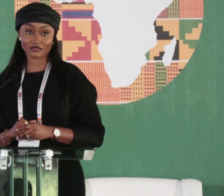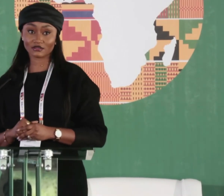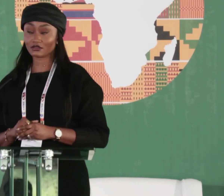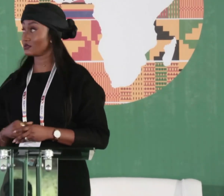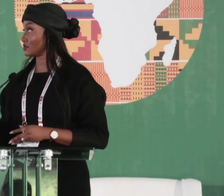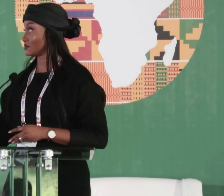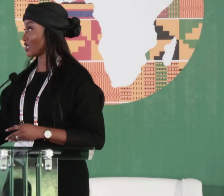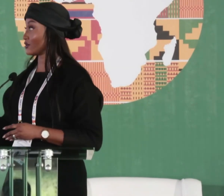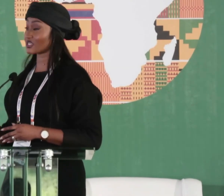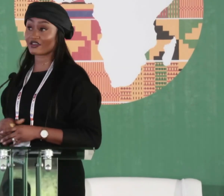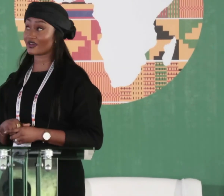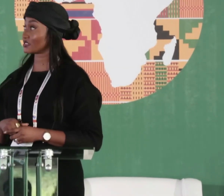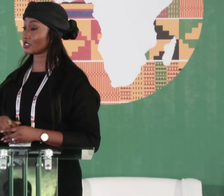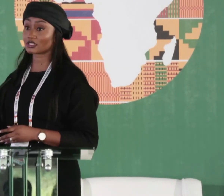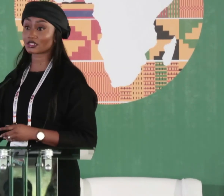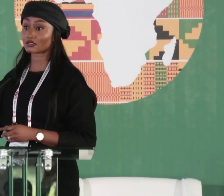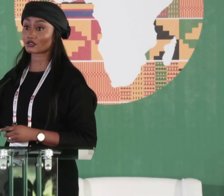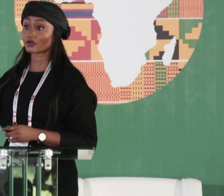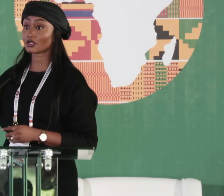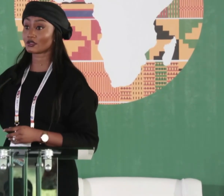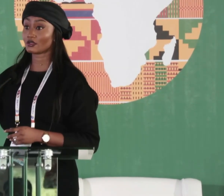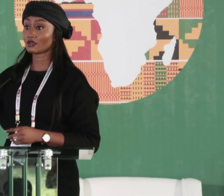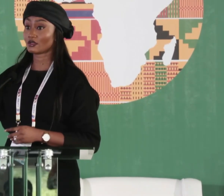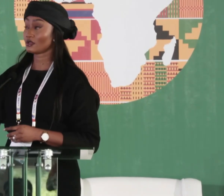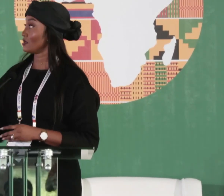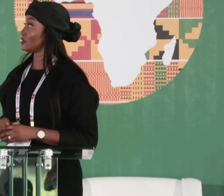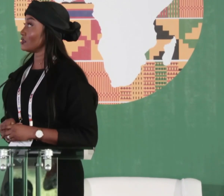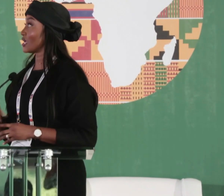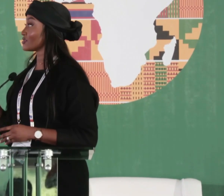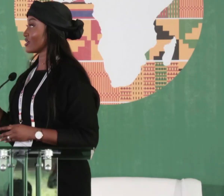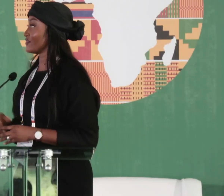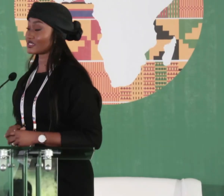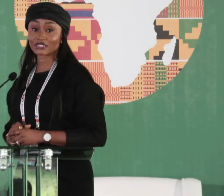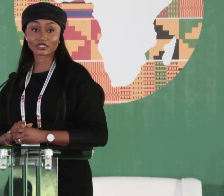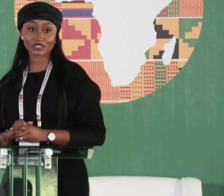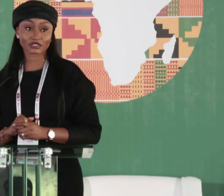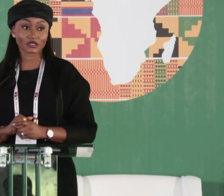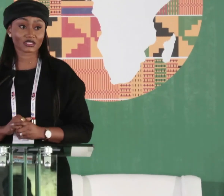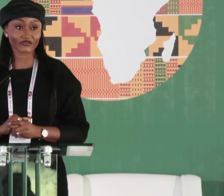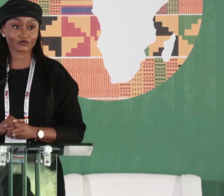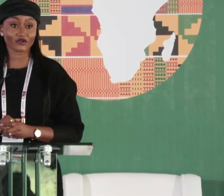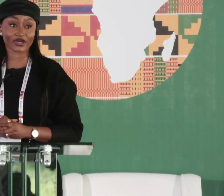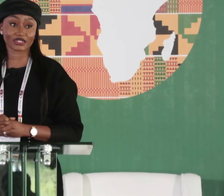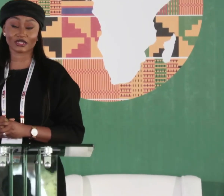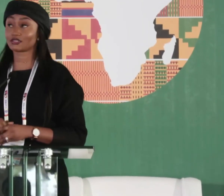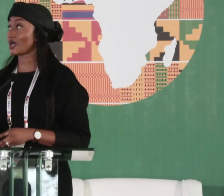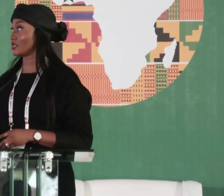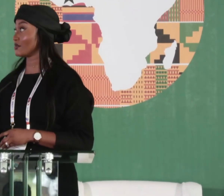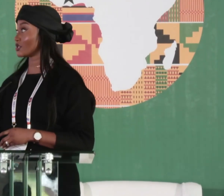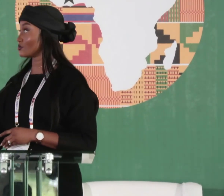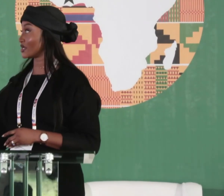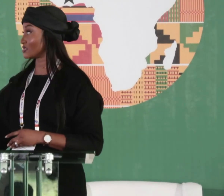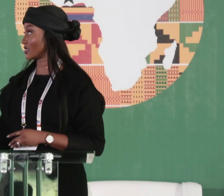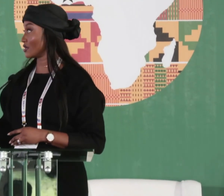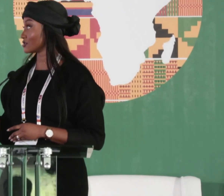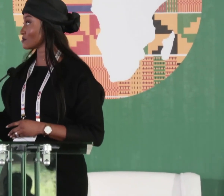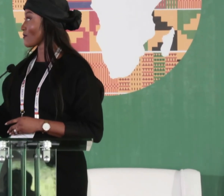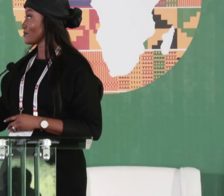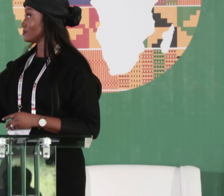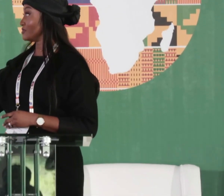services? The healthcare facilities, The healthcare facilities. Service providers are the medical